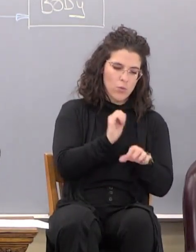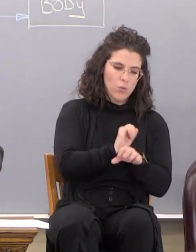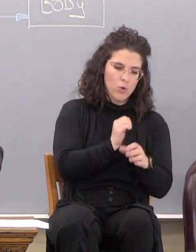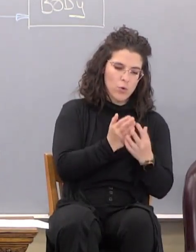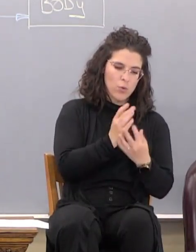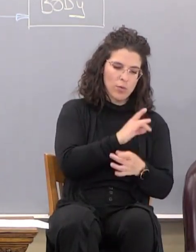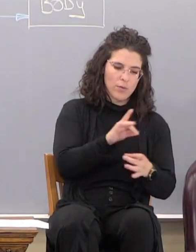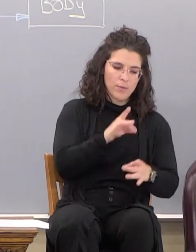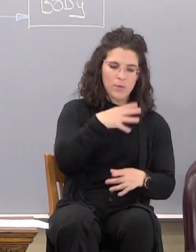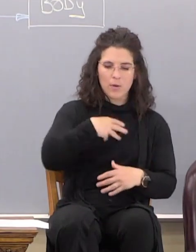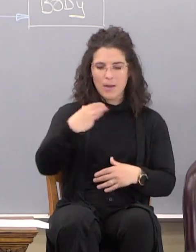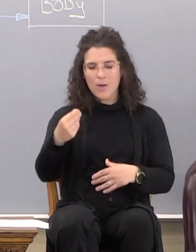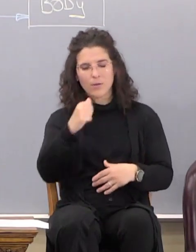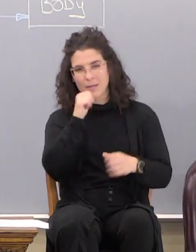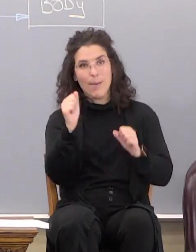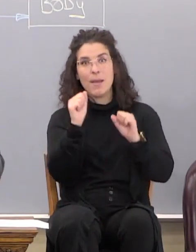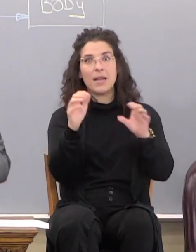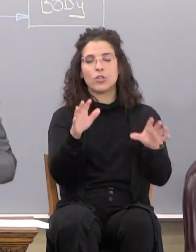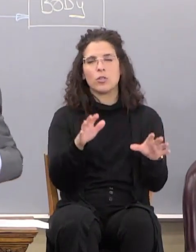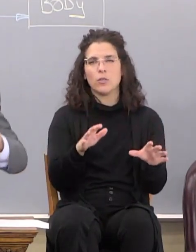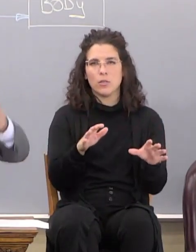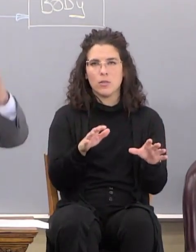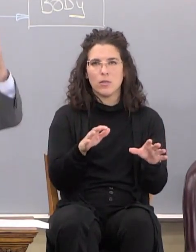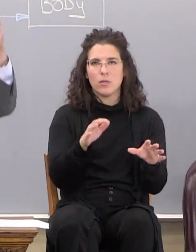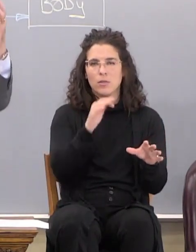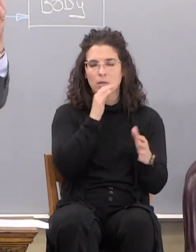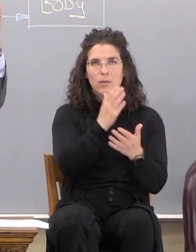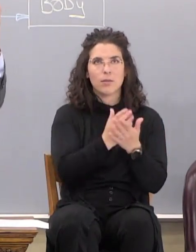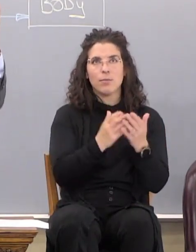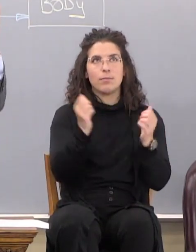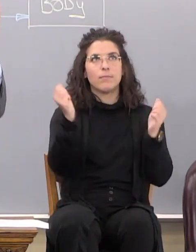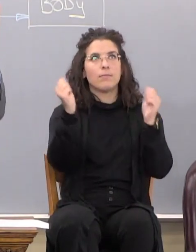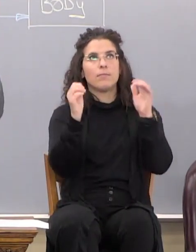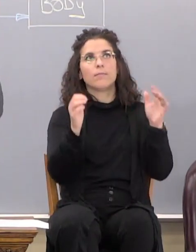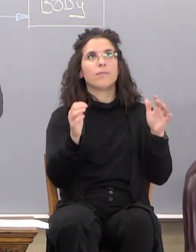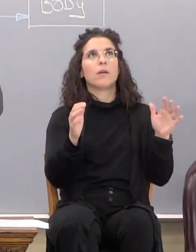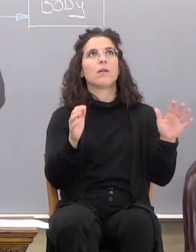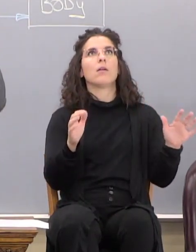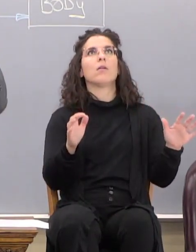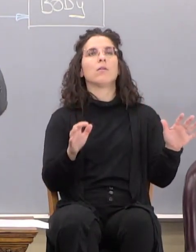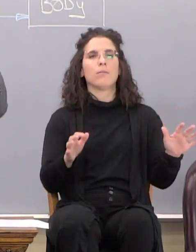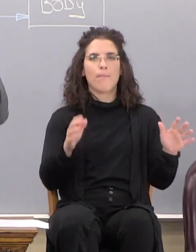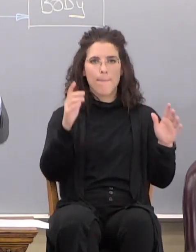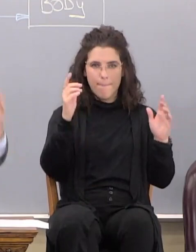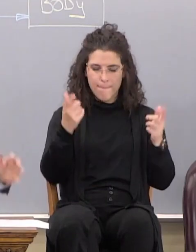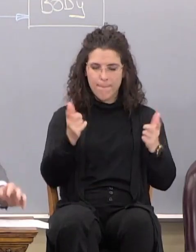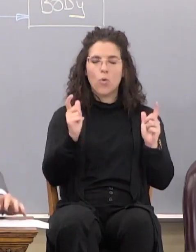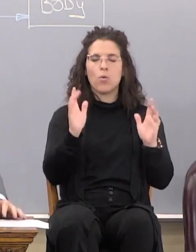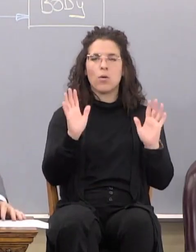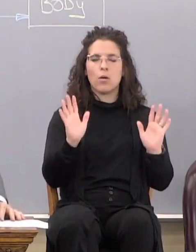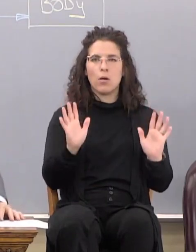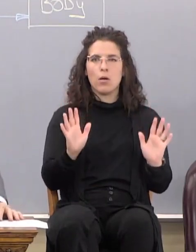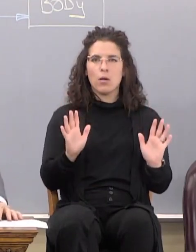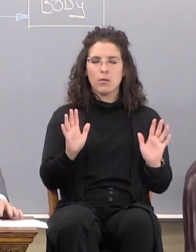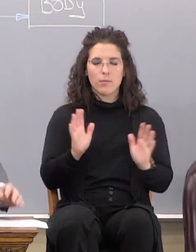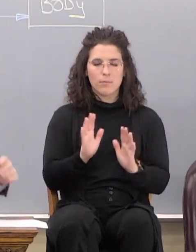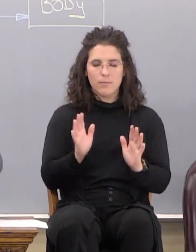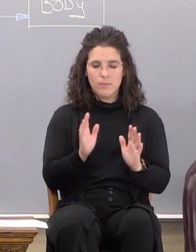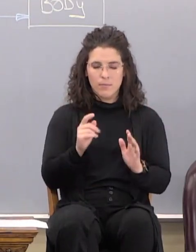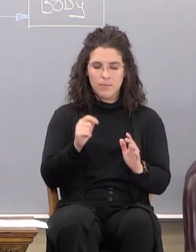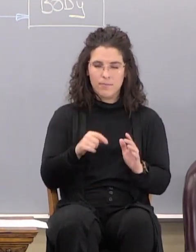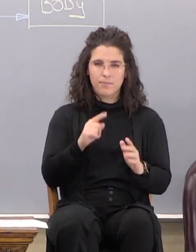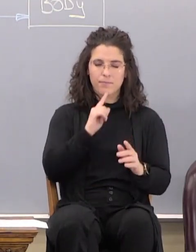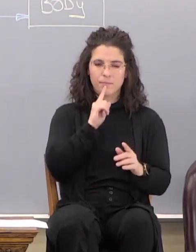works in you, this is not magic. This is not something that just comes down and falls in the air, boom. This